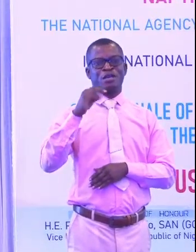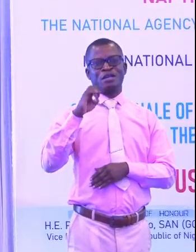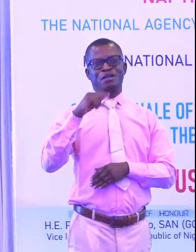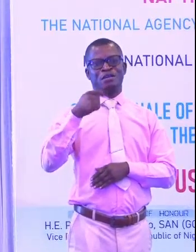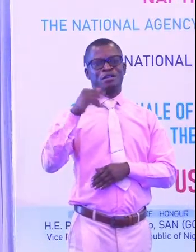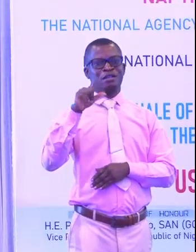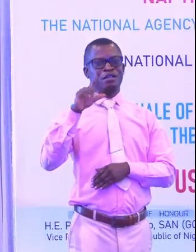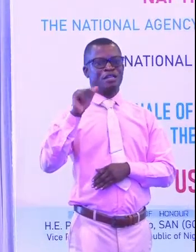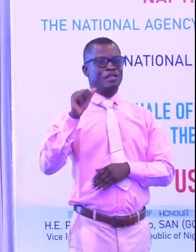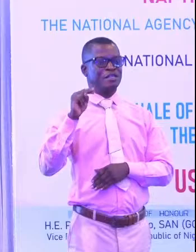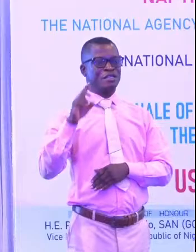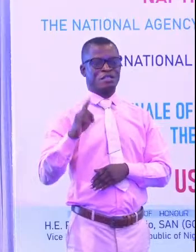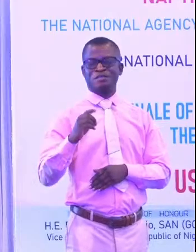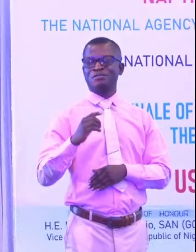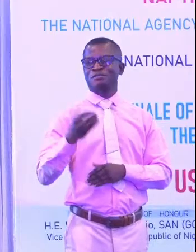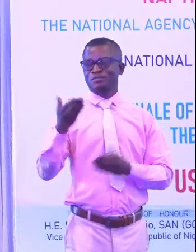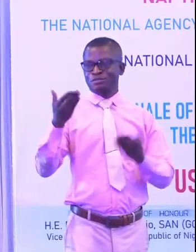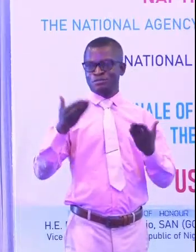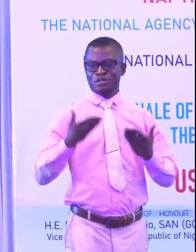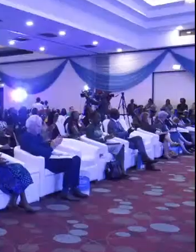your hands together. You're welcome.